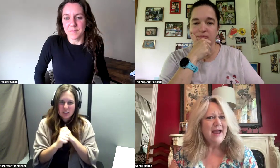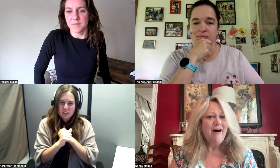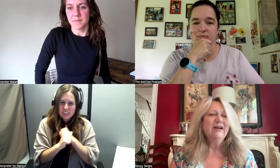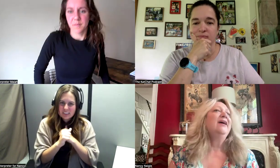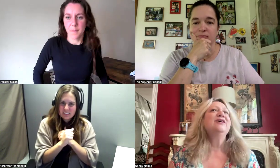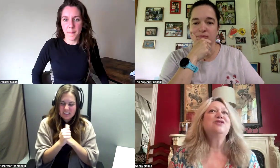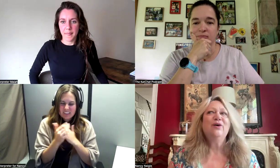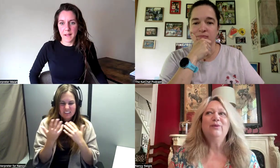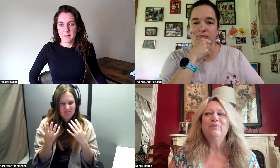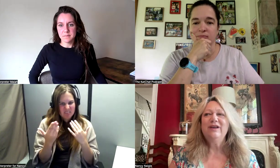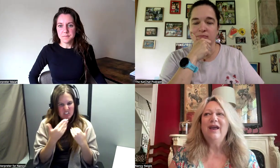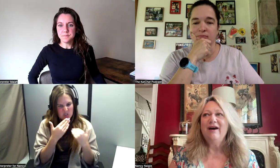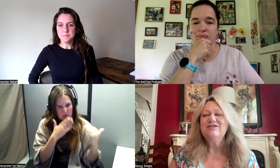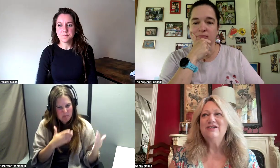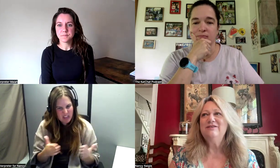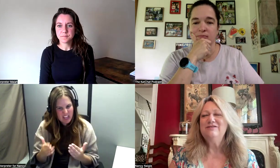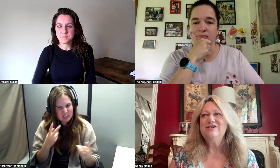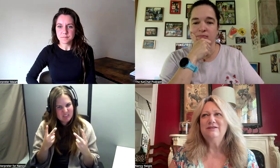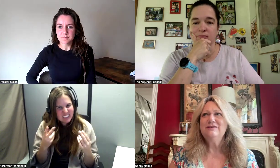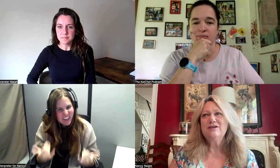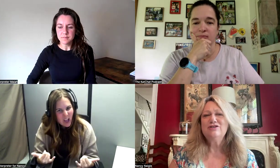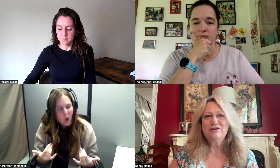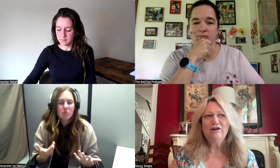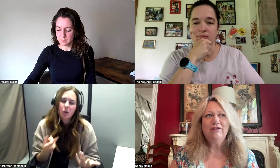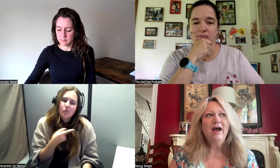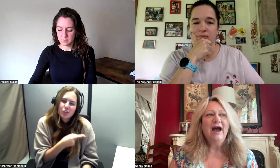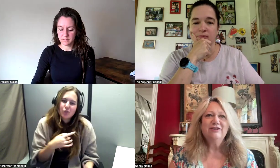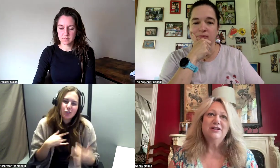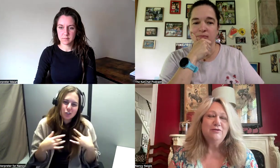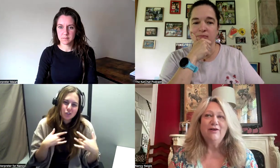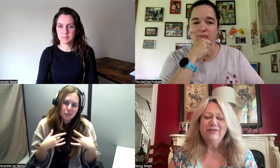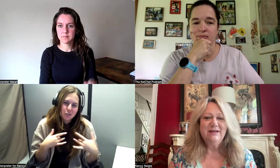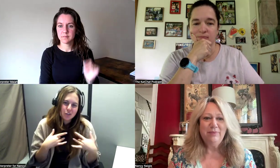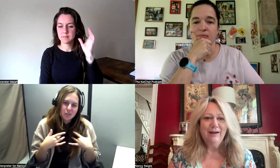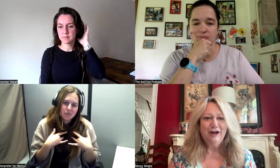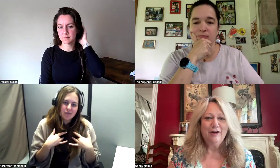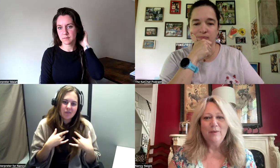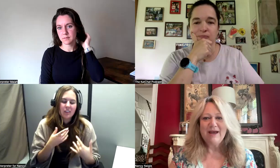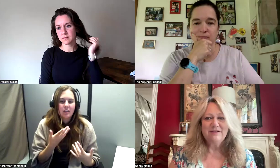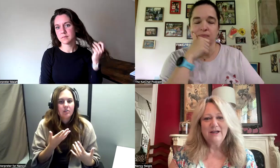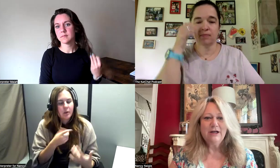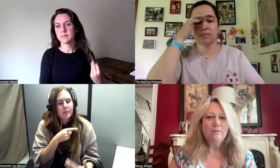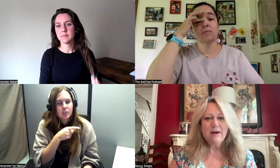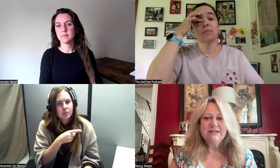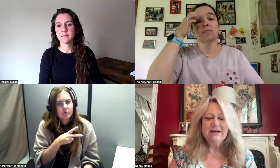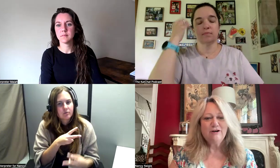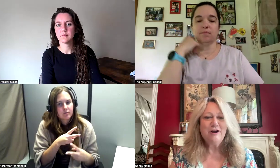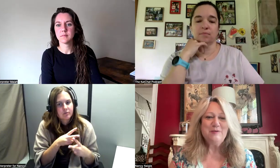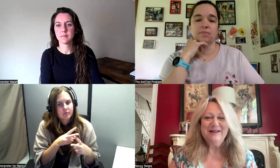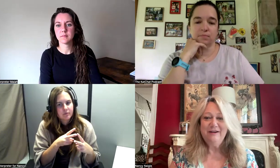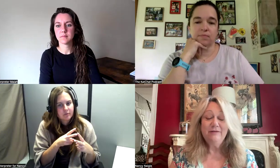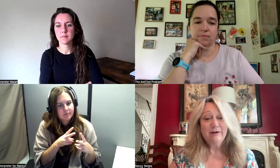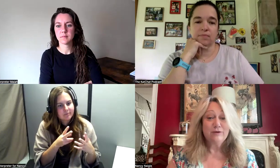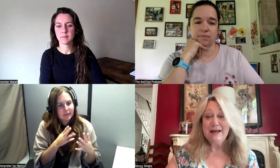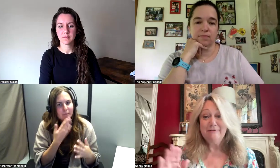well thought out. So yeah, she is concerned. She goes off the deep end, going back to get her mom and take her